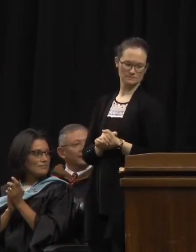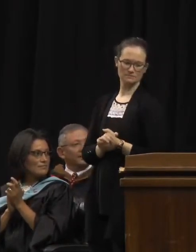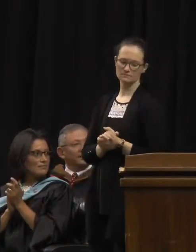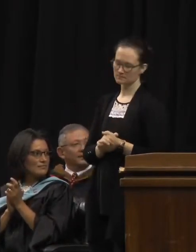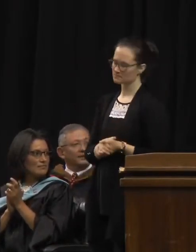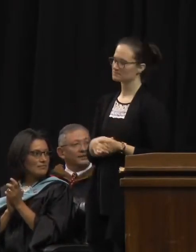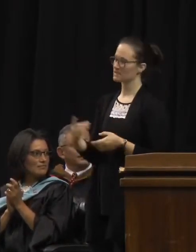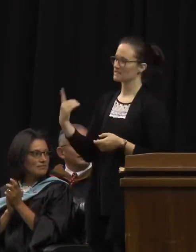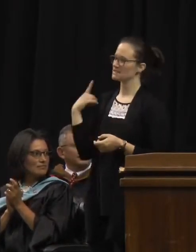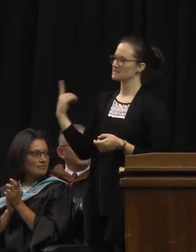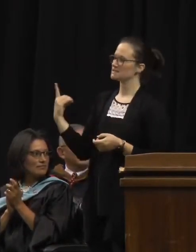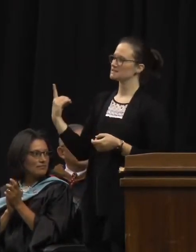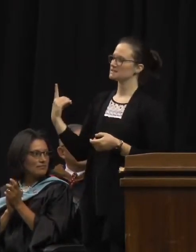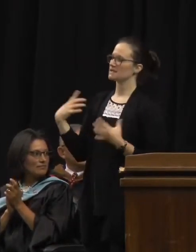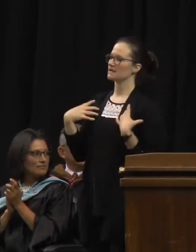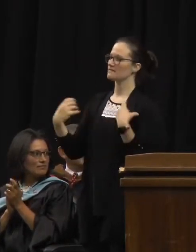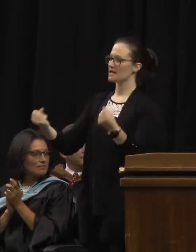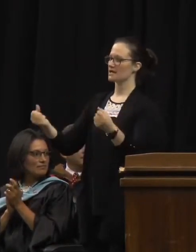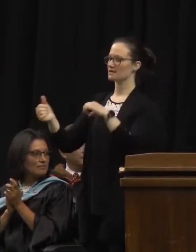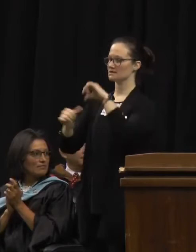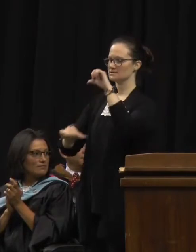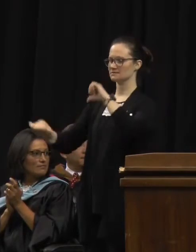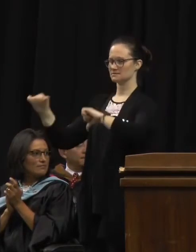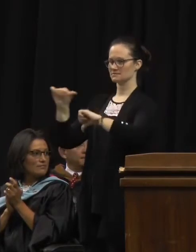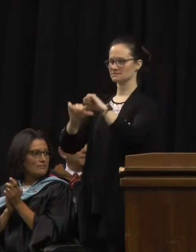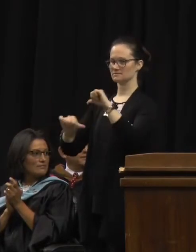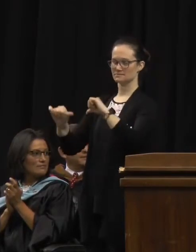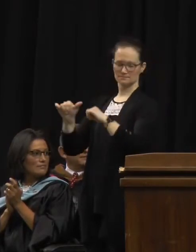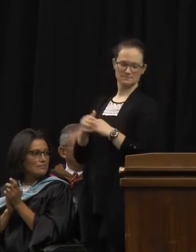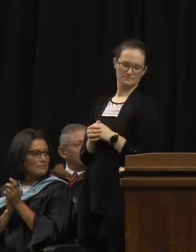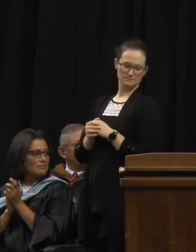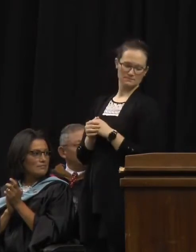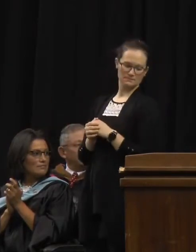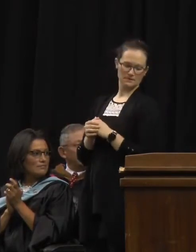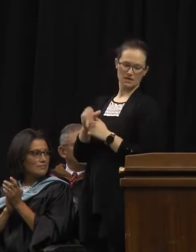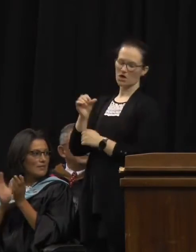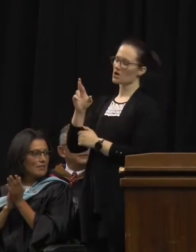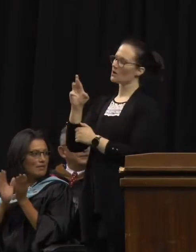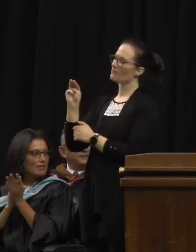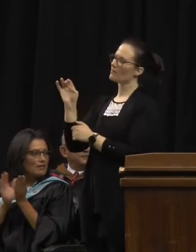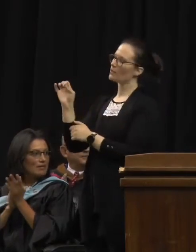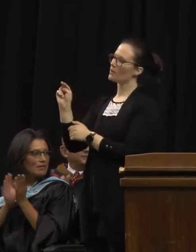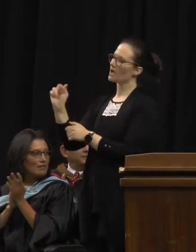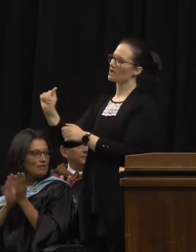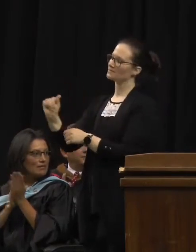The Dean of Health Sciences, Dr. Josefina Carmona.